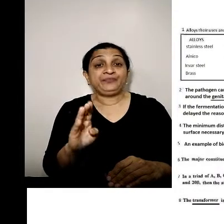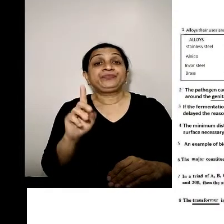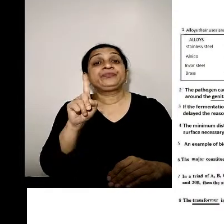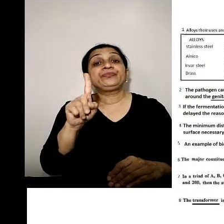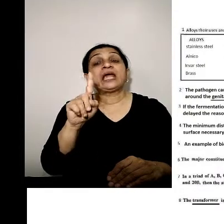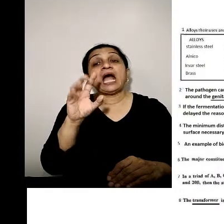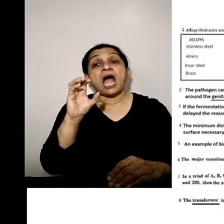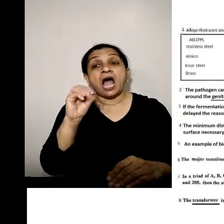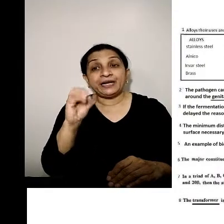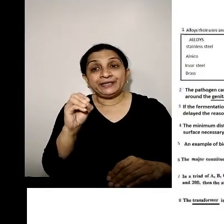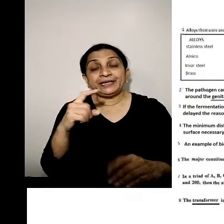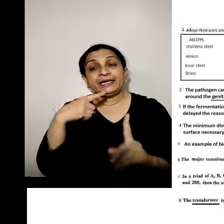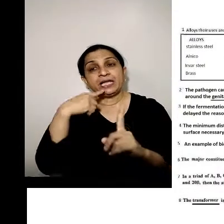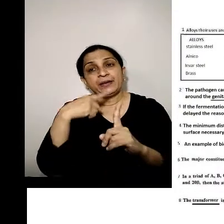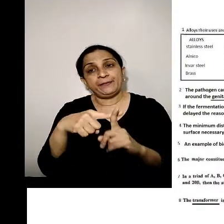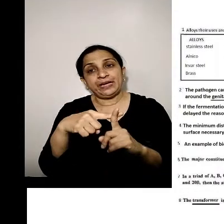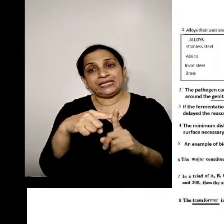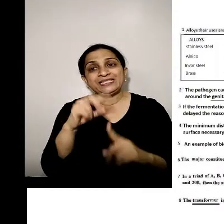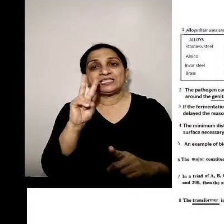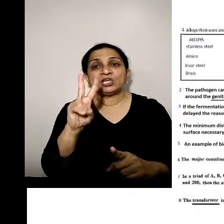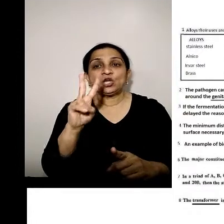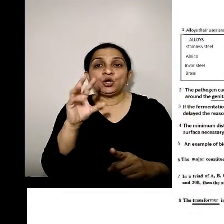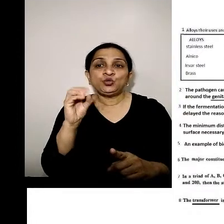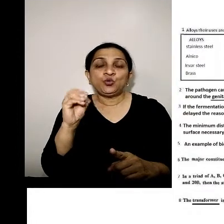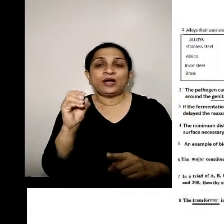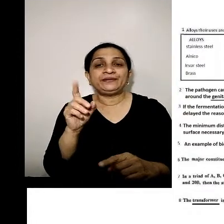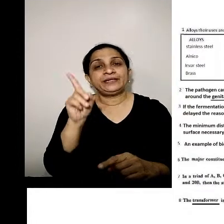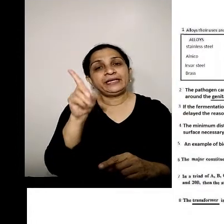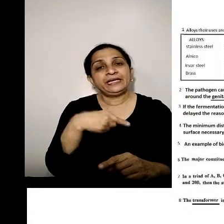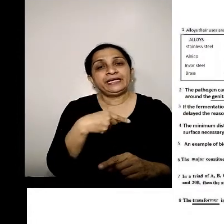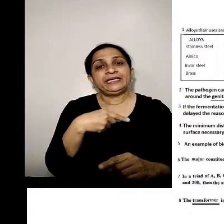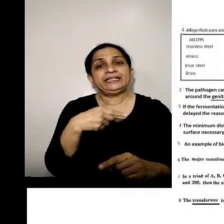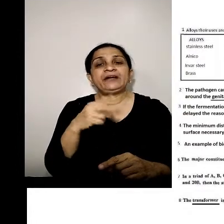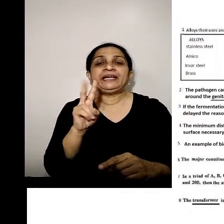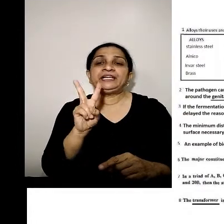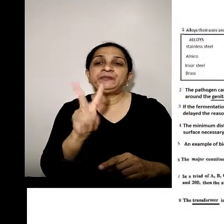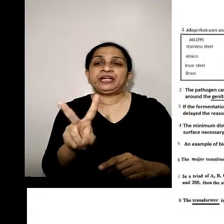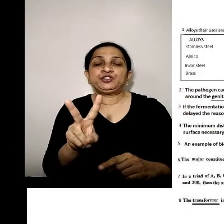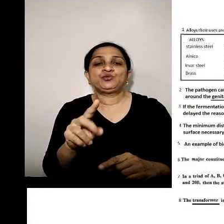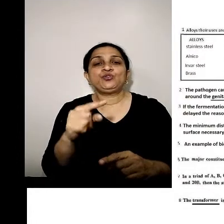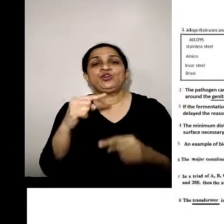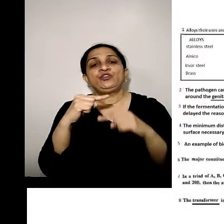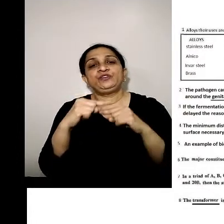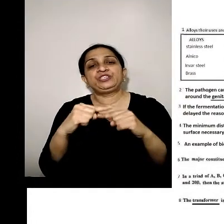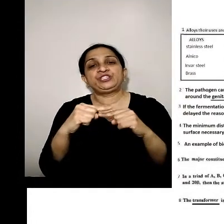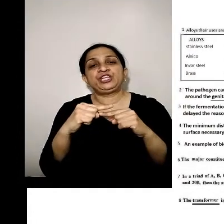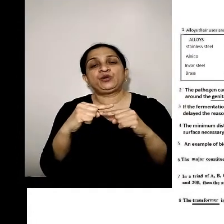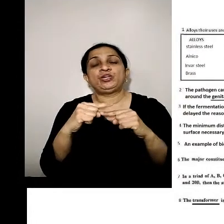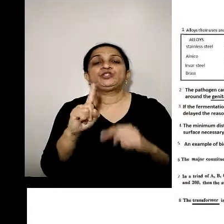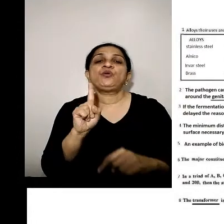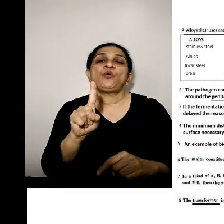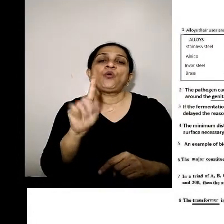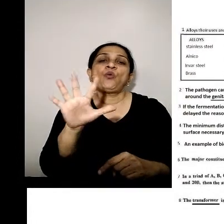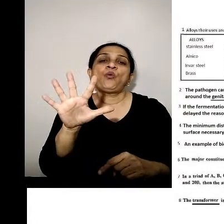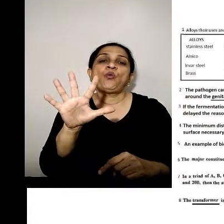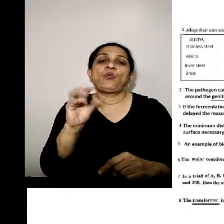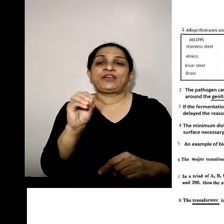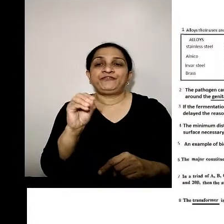be 100 plus 200 divided by 2, which is equal